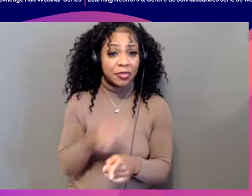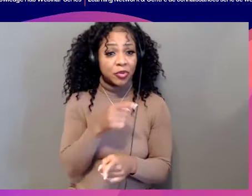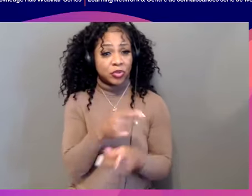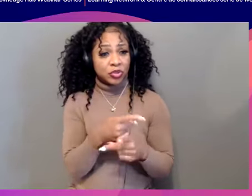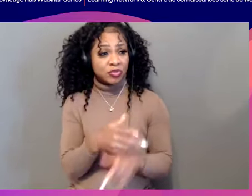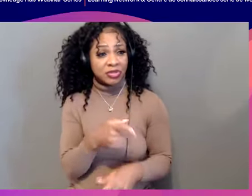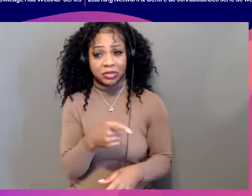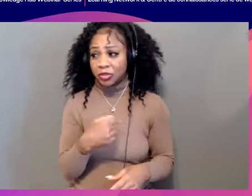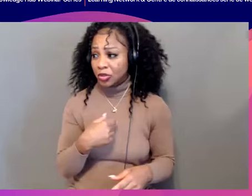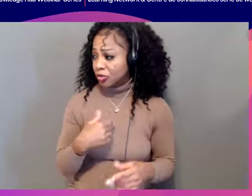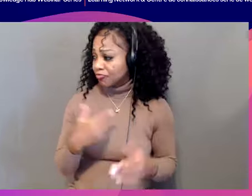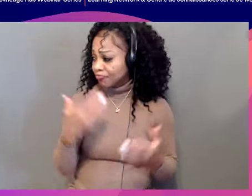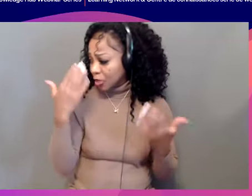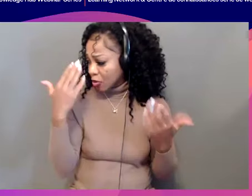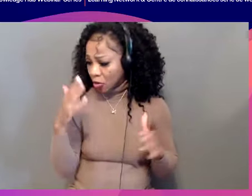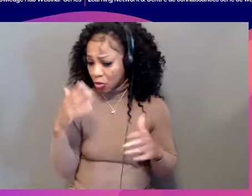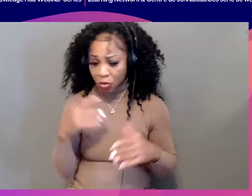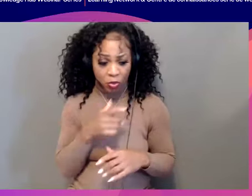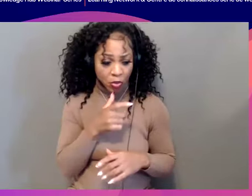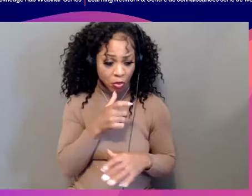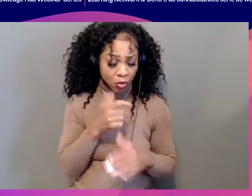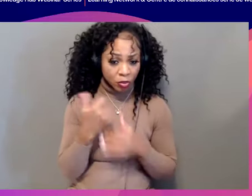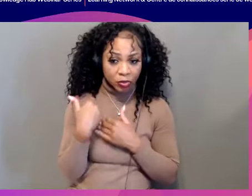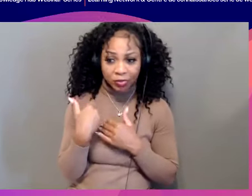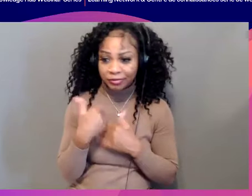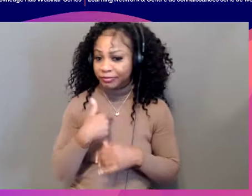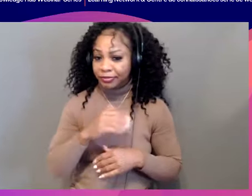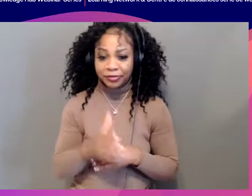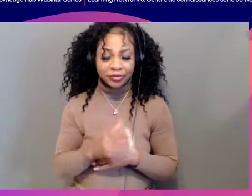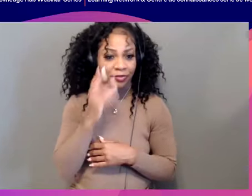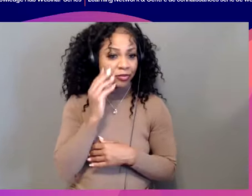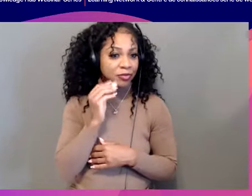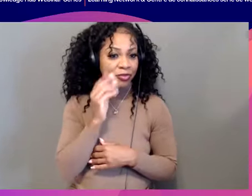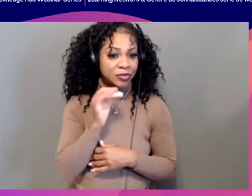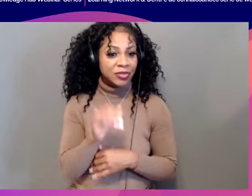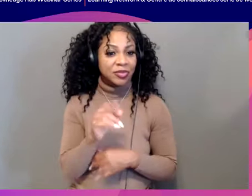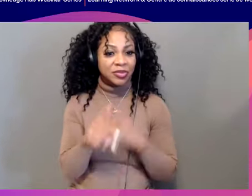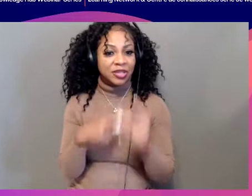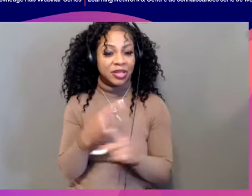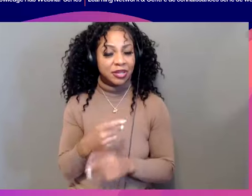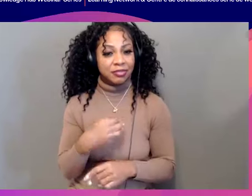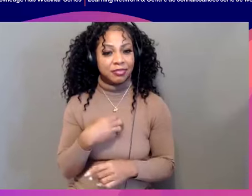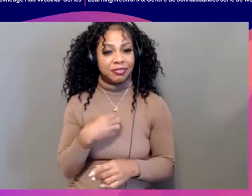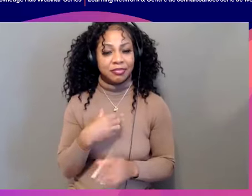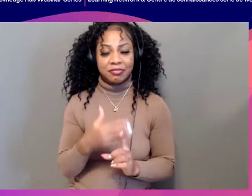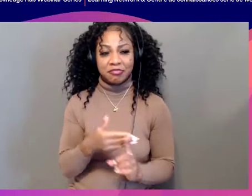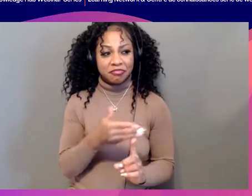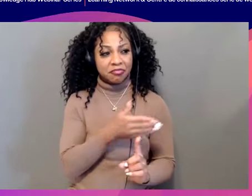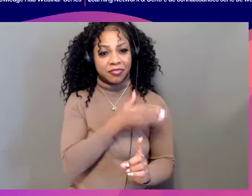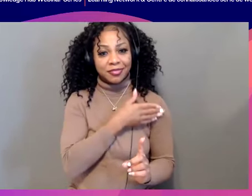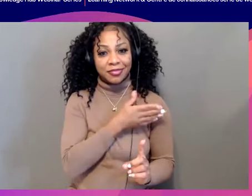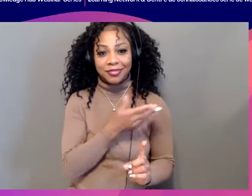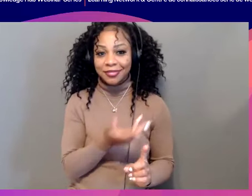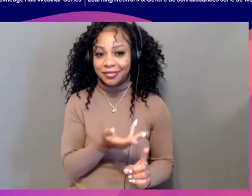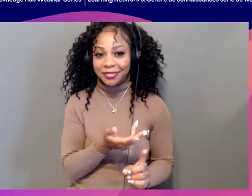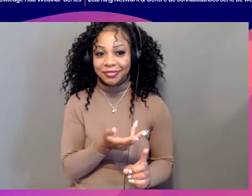I don't know, where does this fall? I've never experienced, you know, these types of complaints before. Then